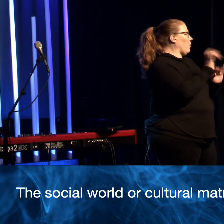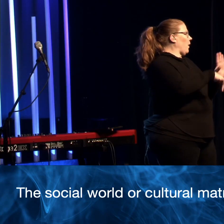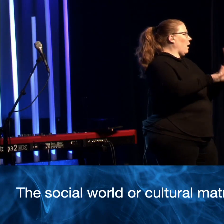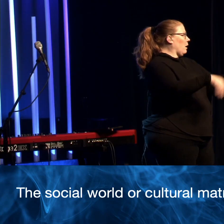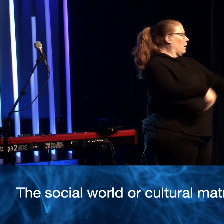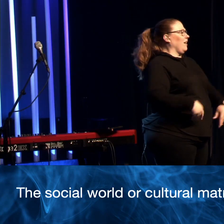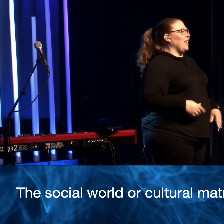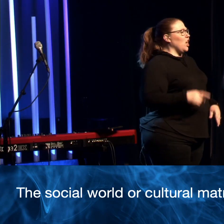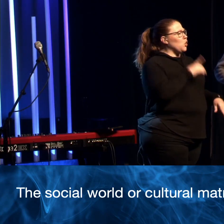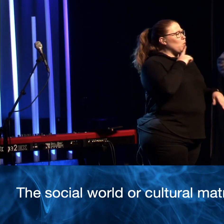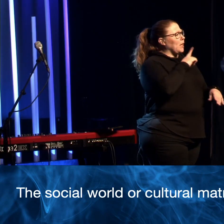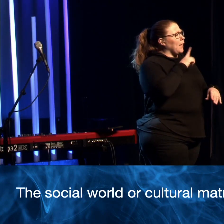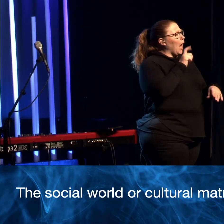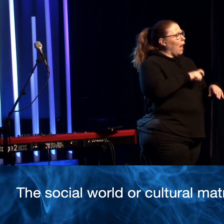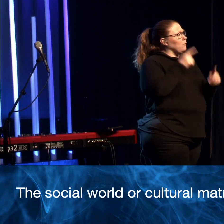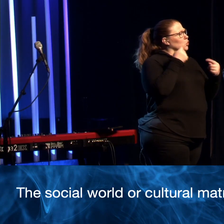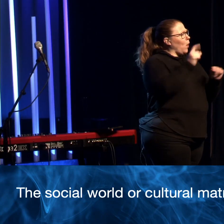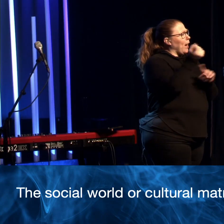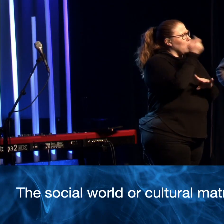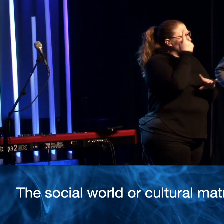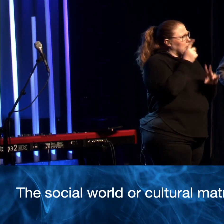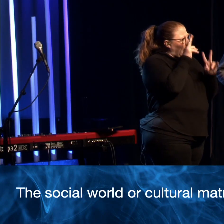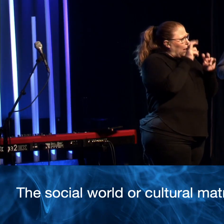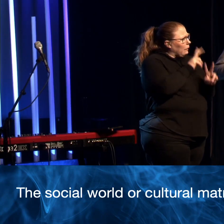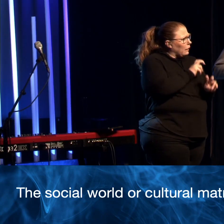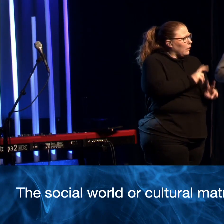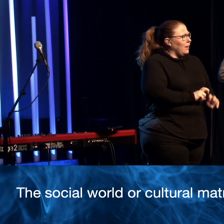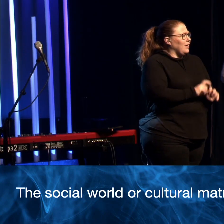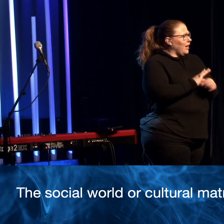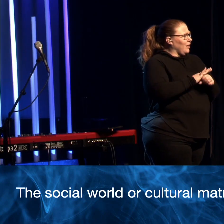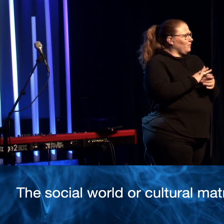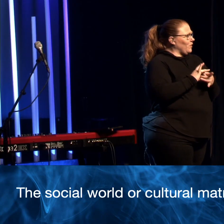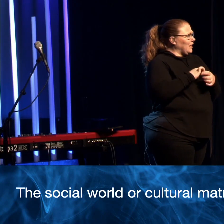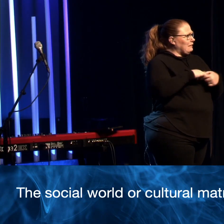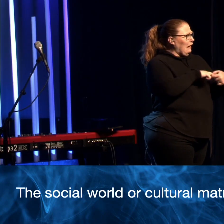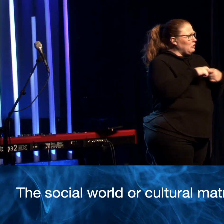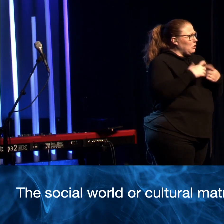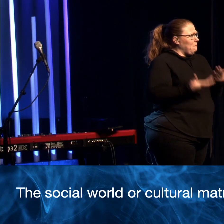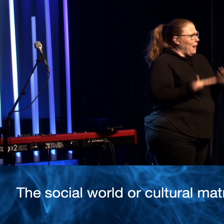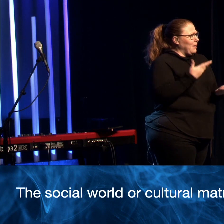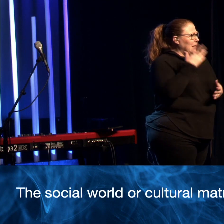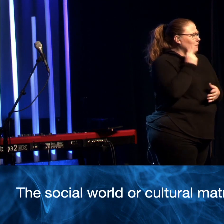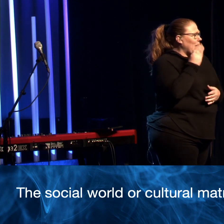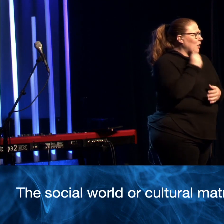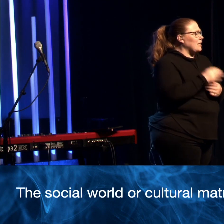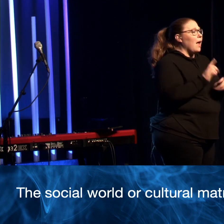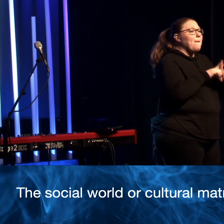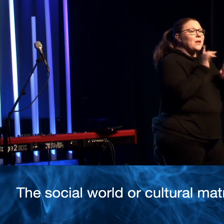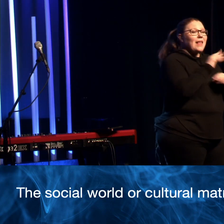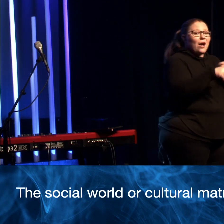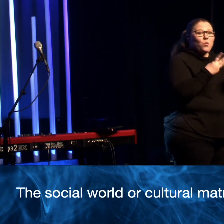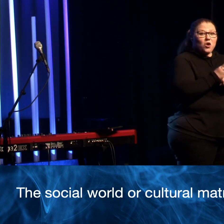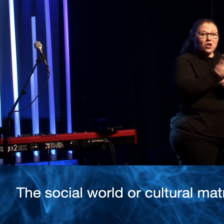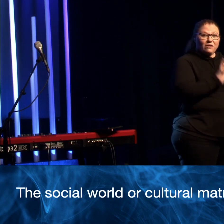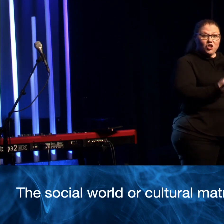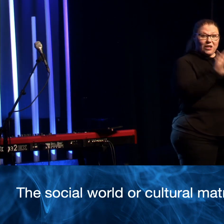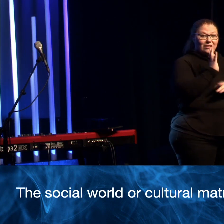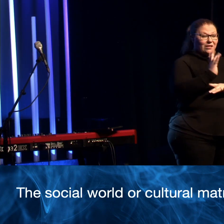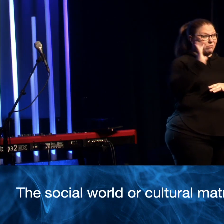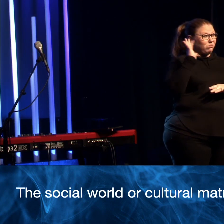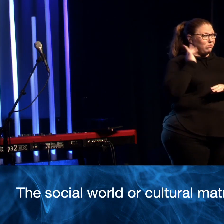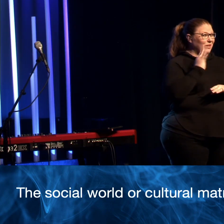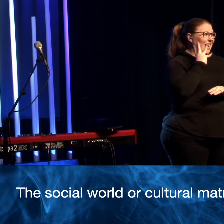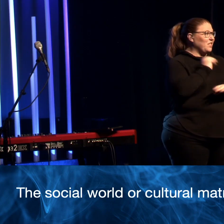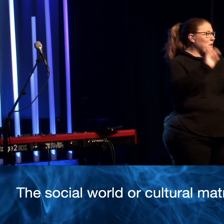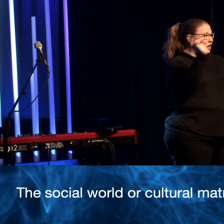really going to have to dig in today and try and understand the tension that might have been experiencing. But that world of Jesus was in crisis, and